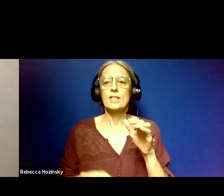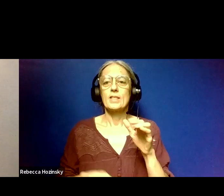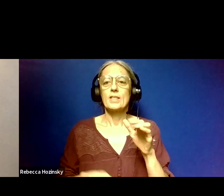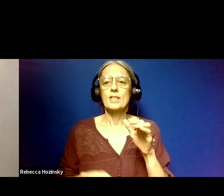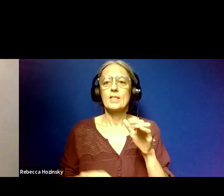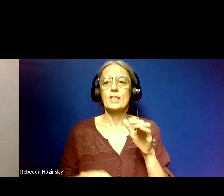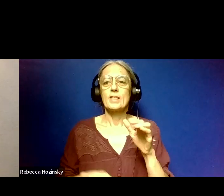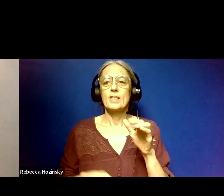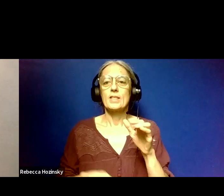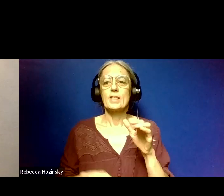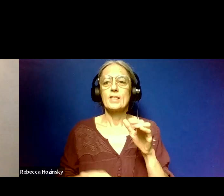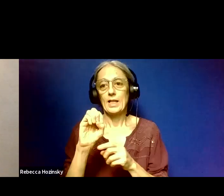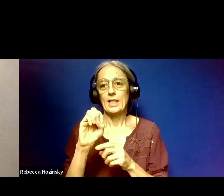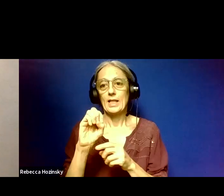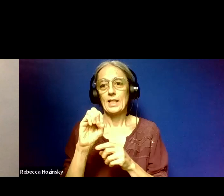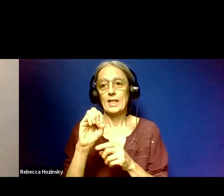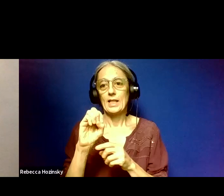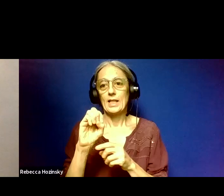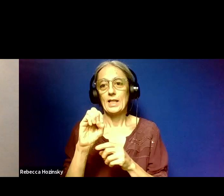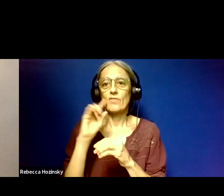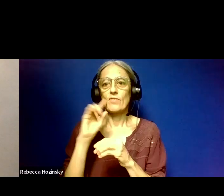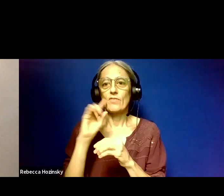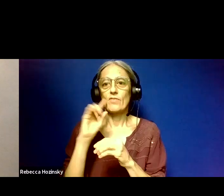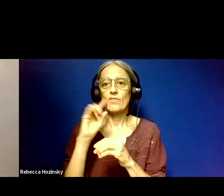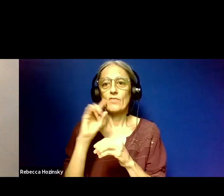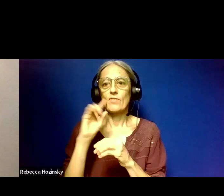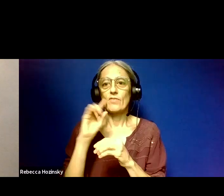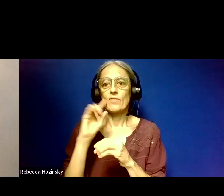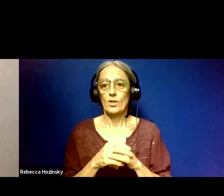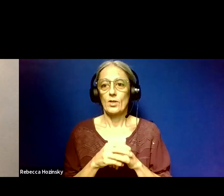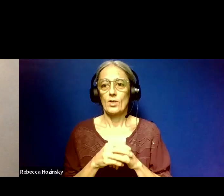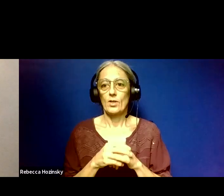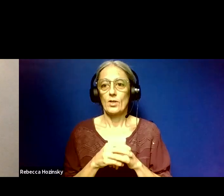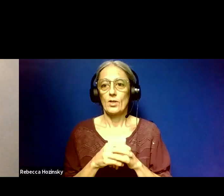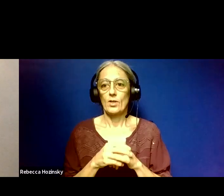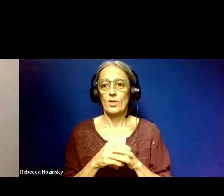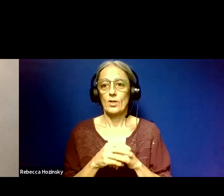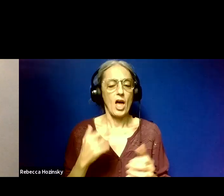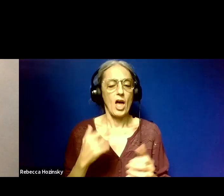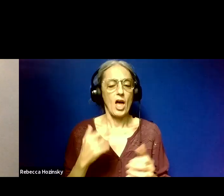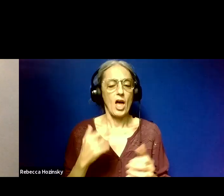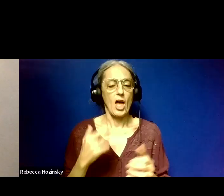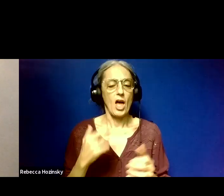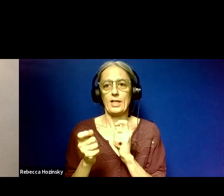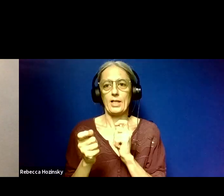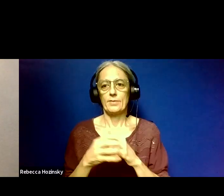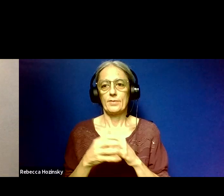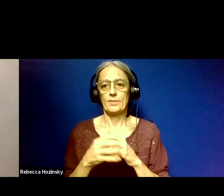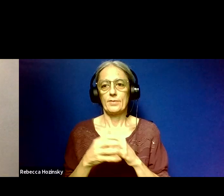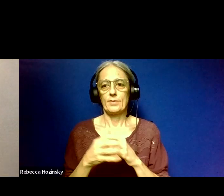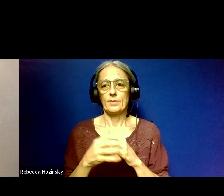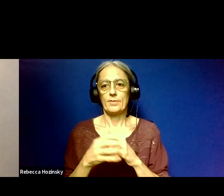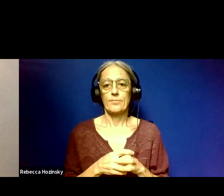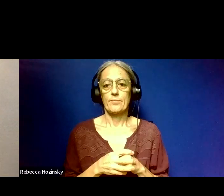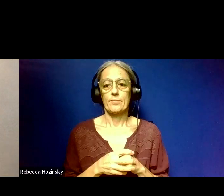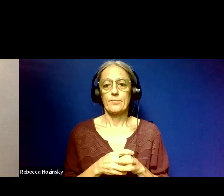essential functions of the position with or without a reasonable accommodation. Requiring